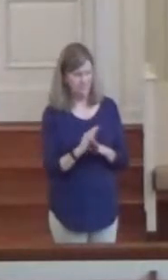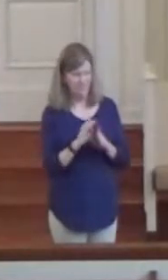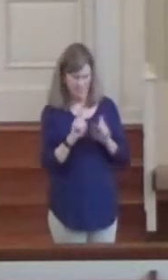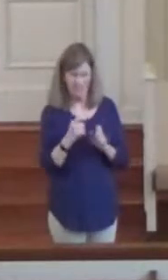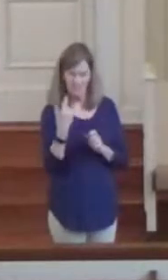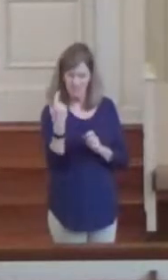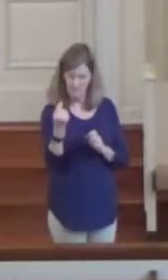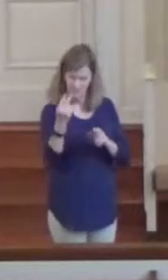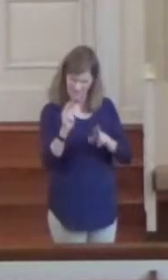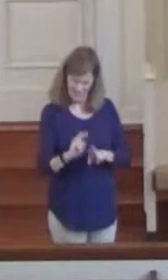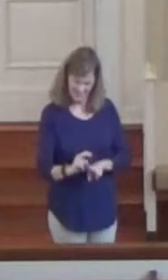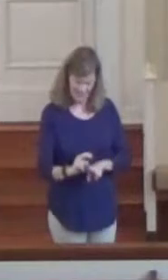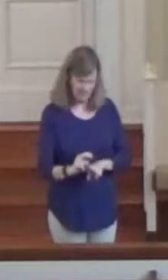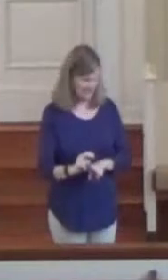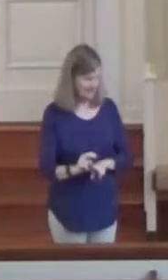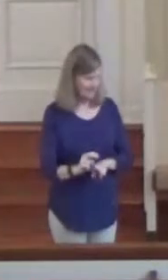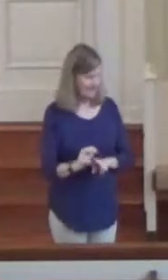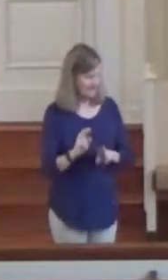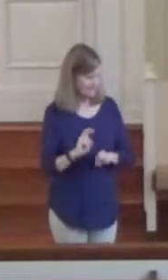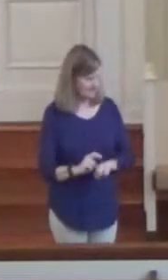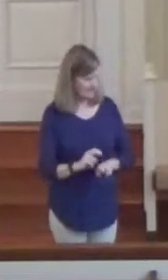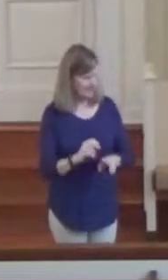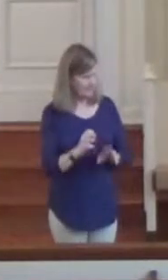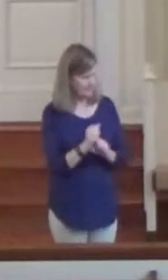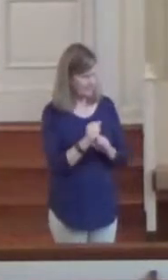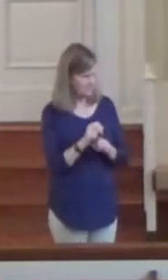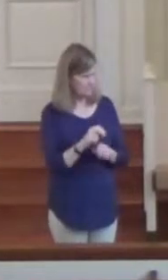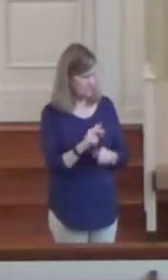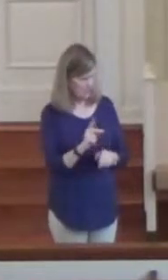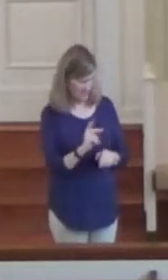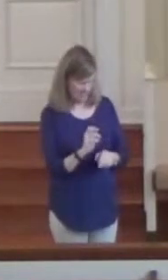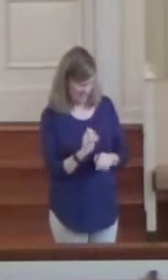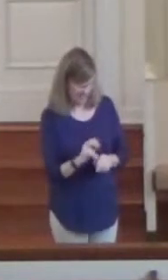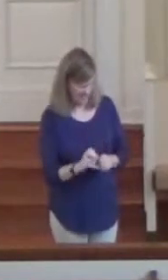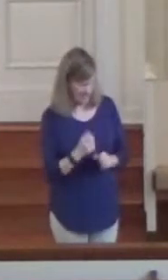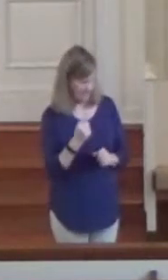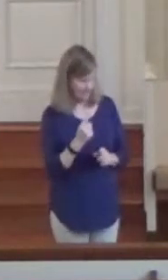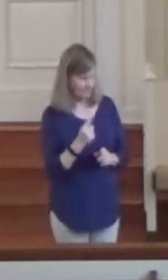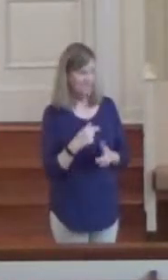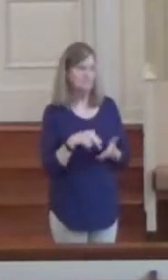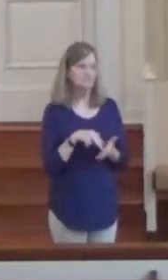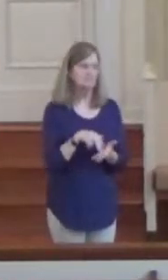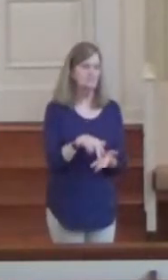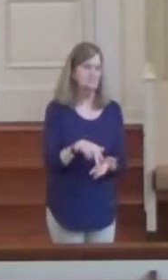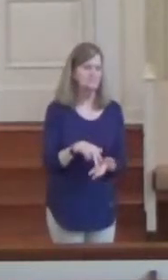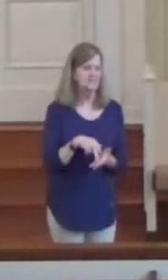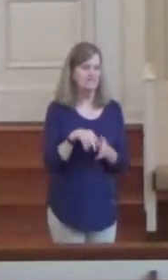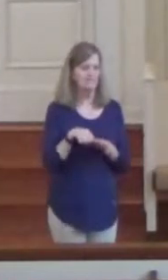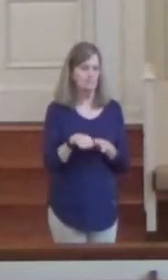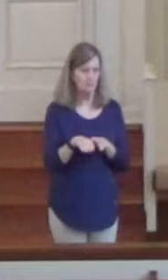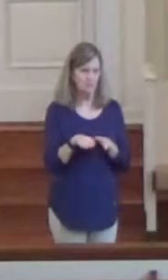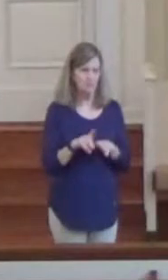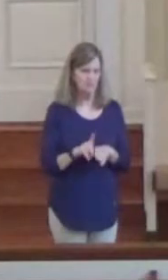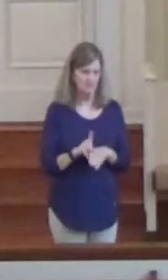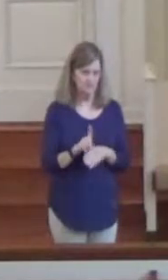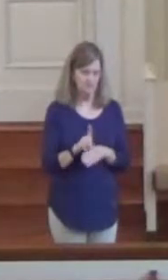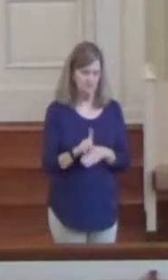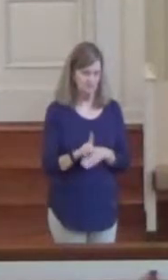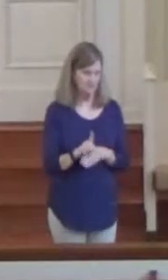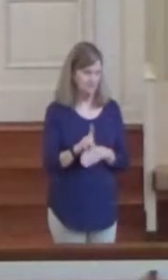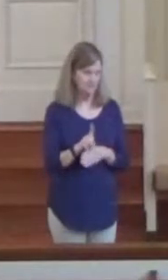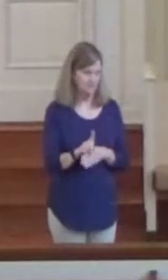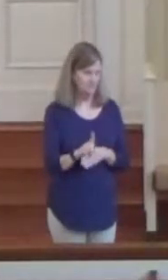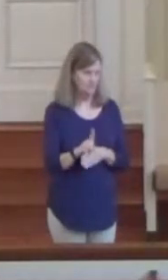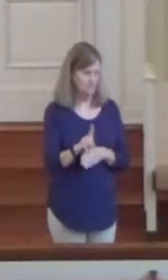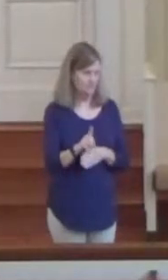out of here, go sit down, take a load off, get that knee up so it won't swell. And she stands and she walks slowly down that aisle so she can